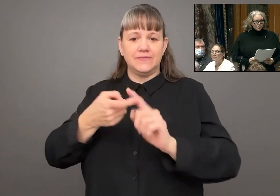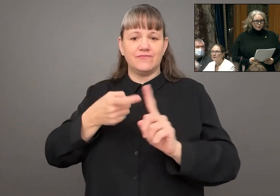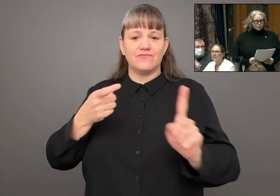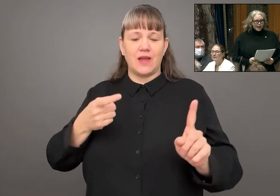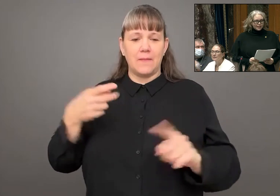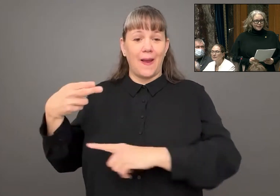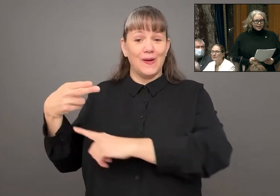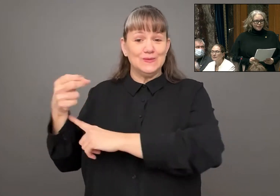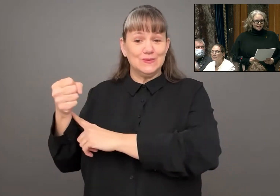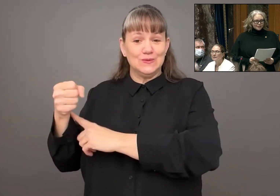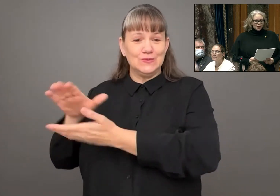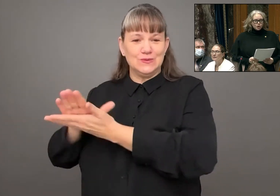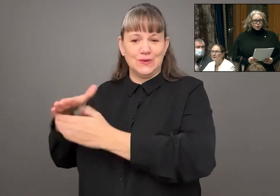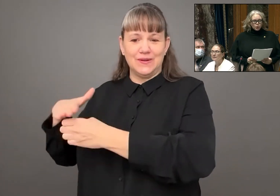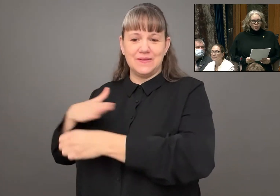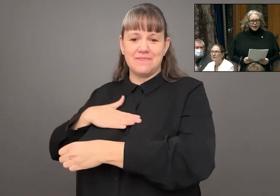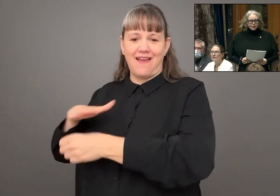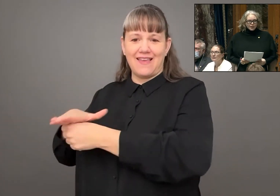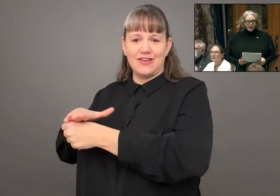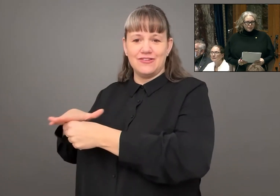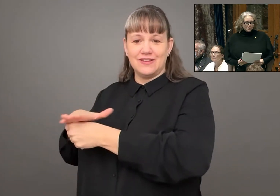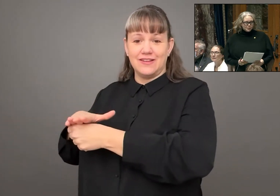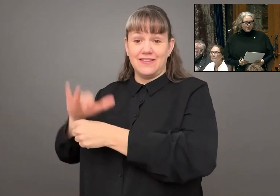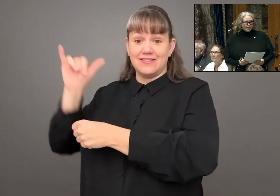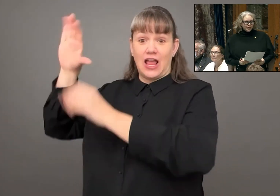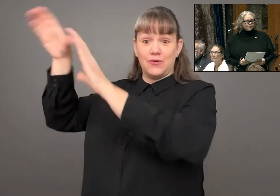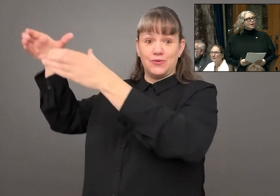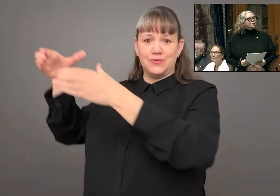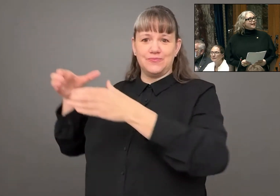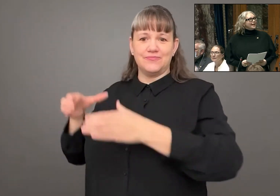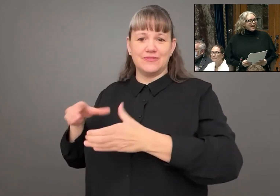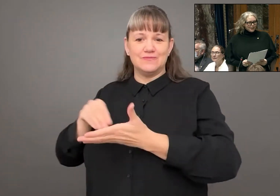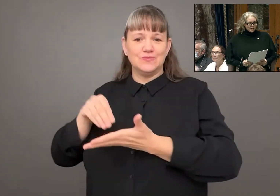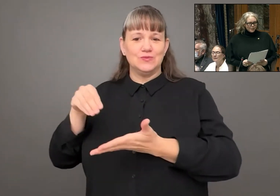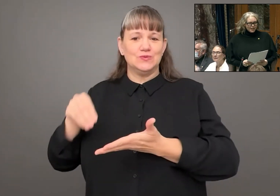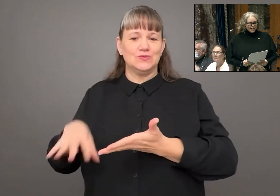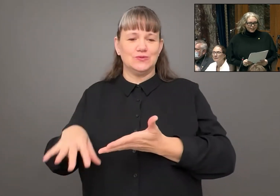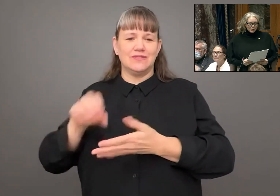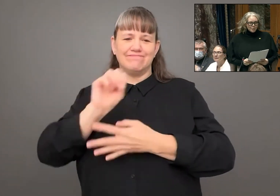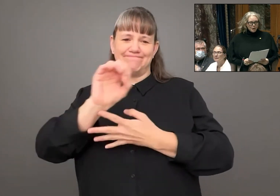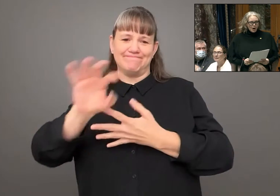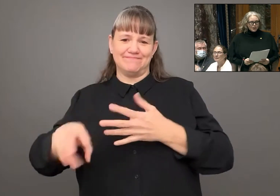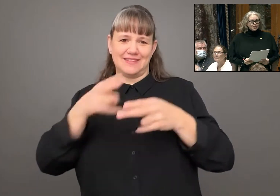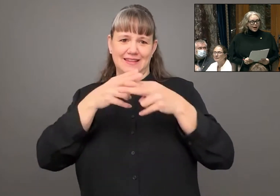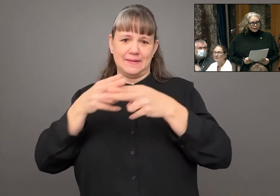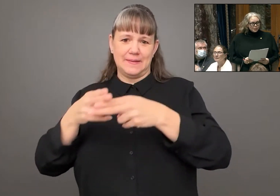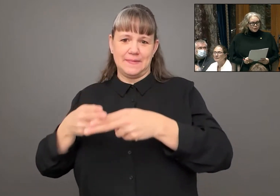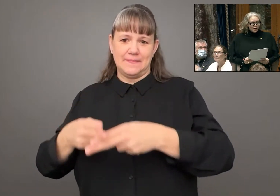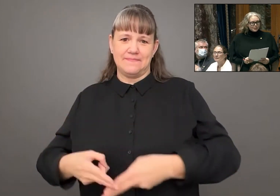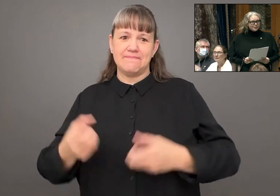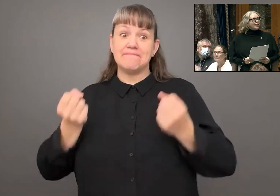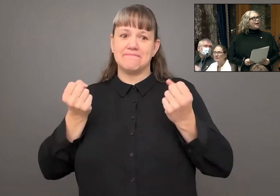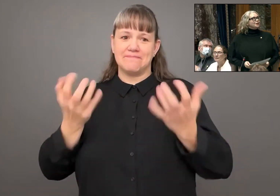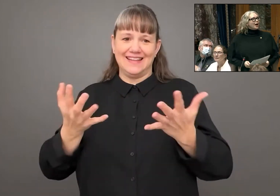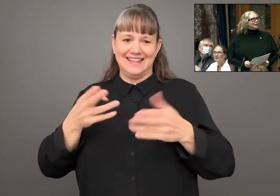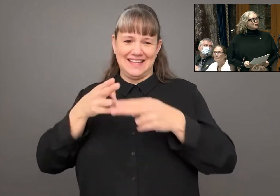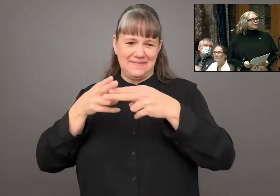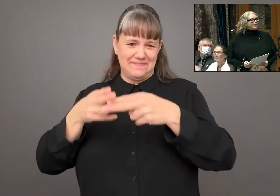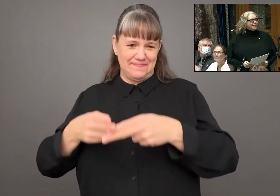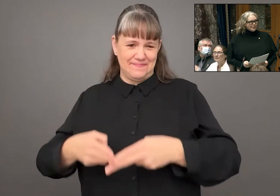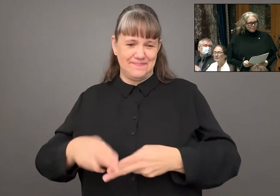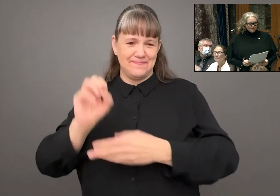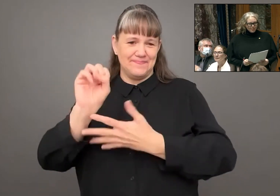Riley Vos, Brianna Davis, Joel Ryder, Calvin Spindlow, Taya Anderson, Nicholas Bernhard, Tyler Stocks, and